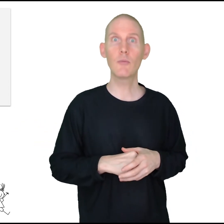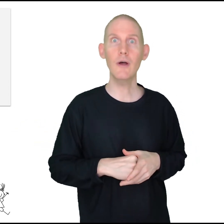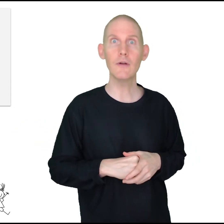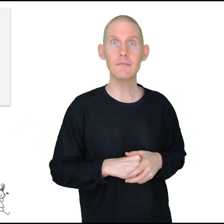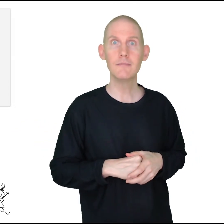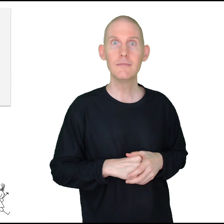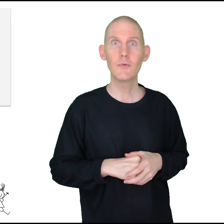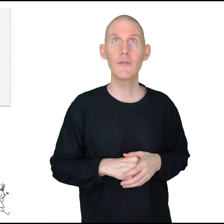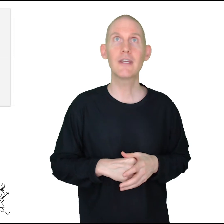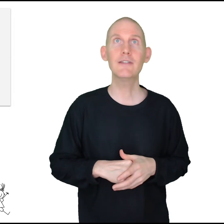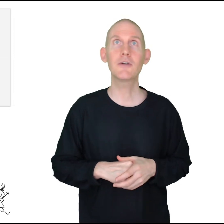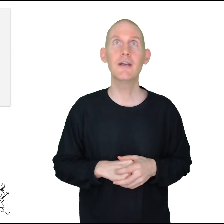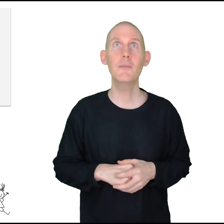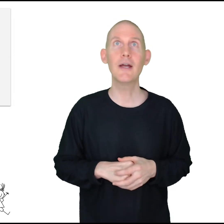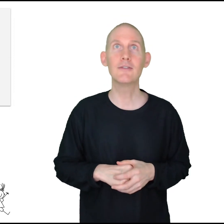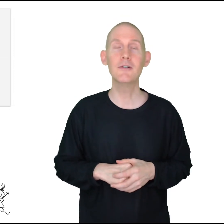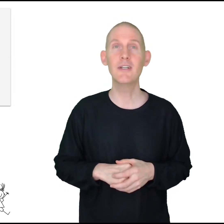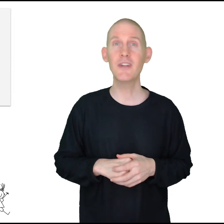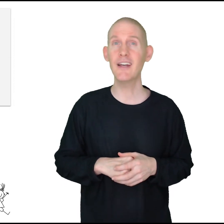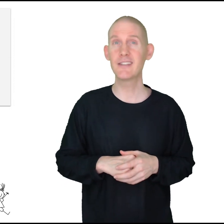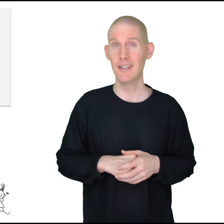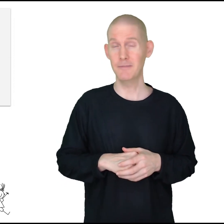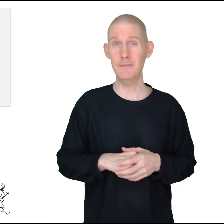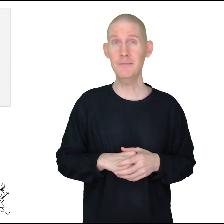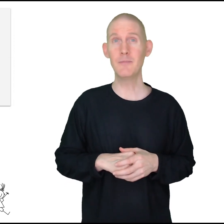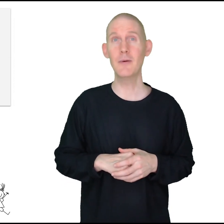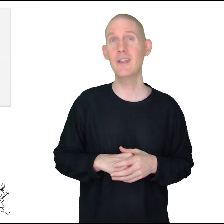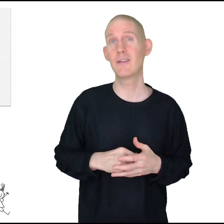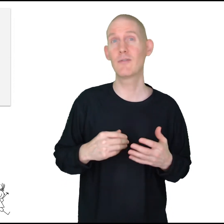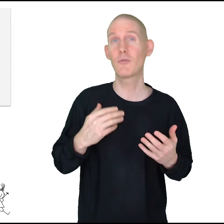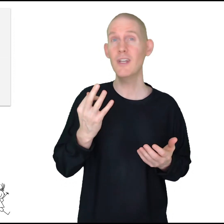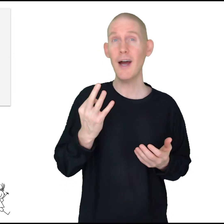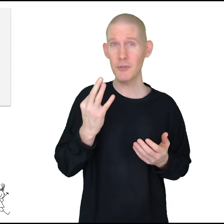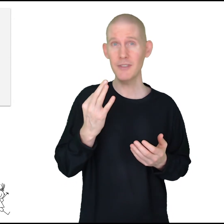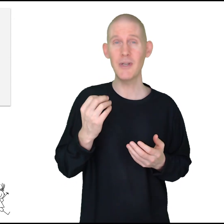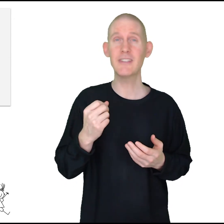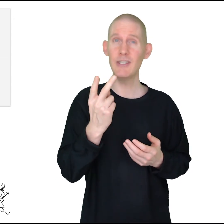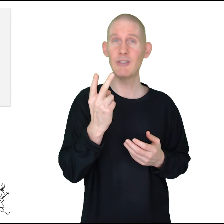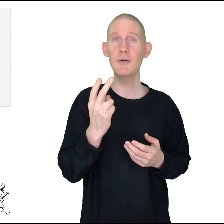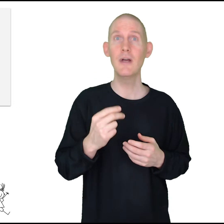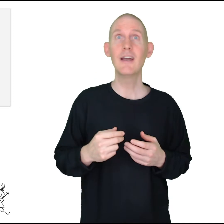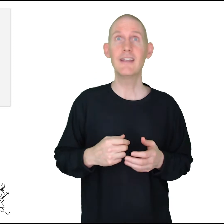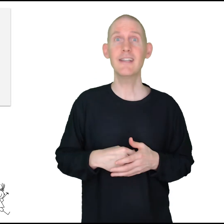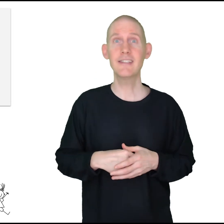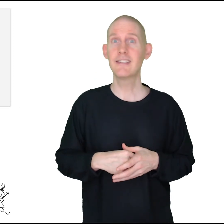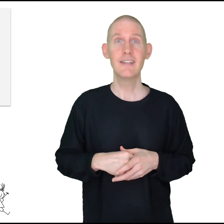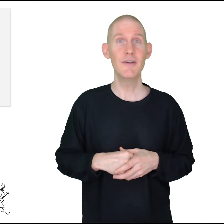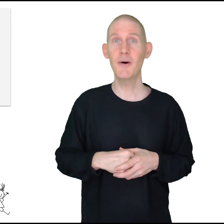brother? Well, the kid's looking up at you and he only has maybe 3 options, basically 2. Yes, no,